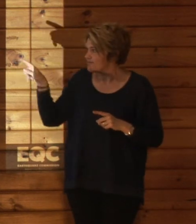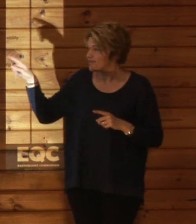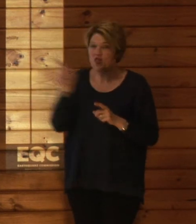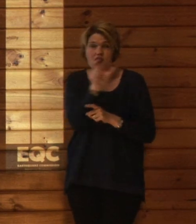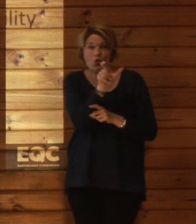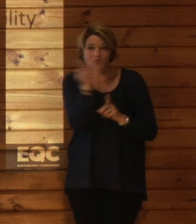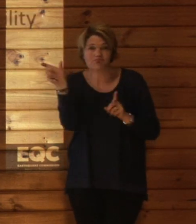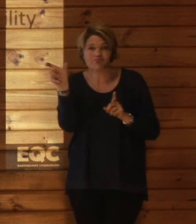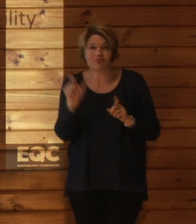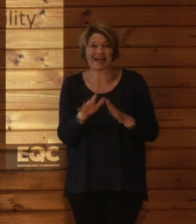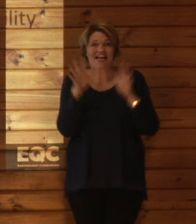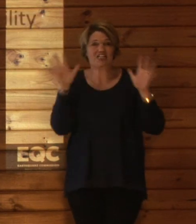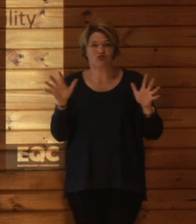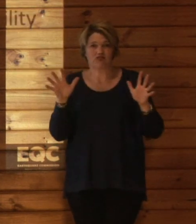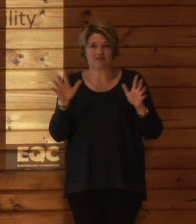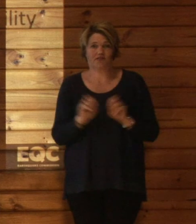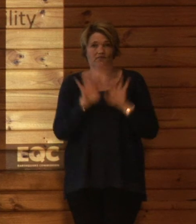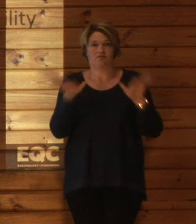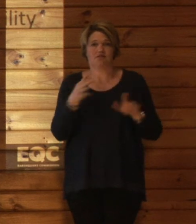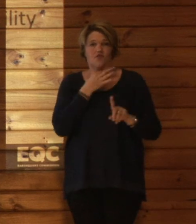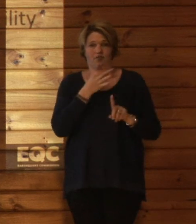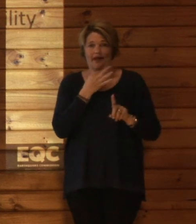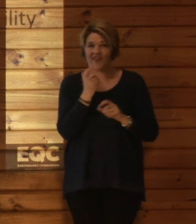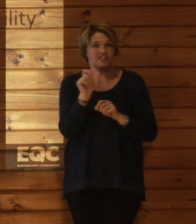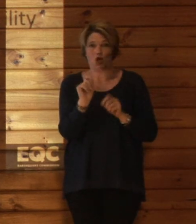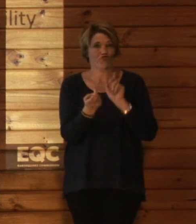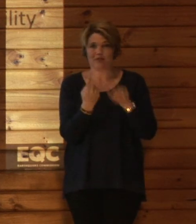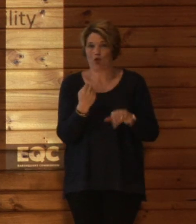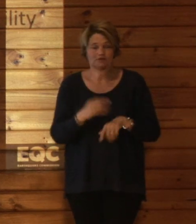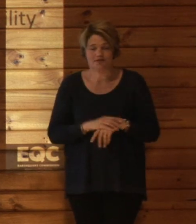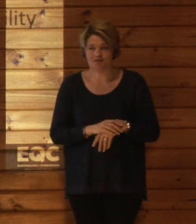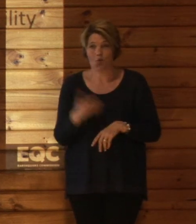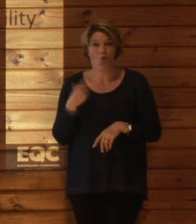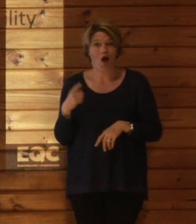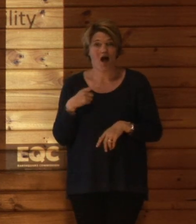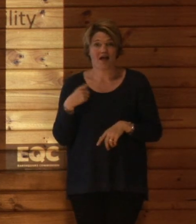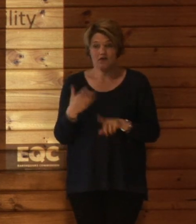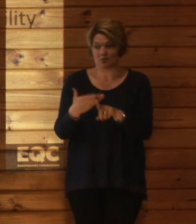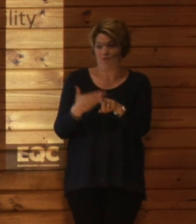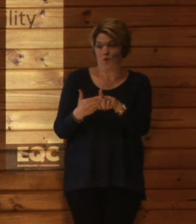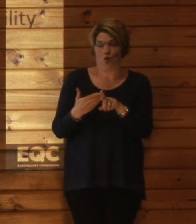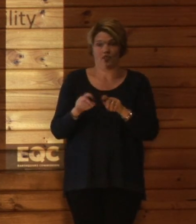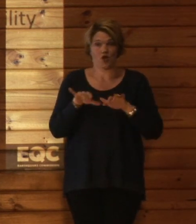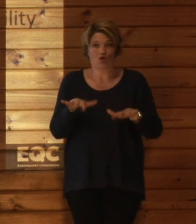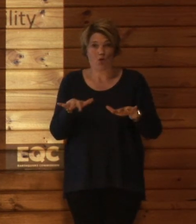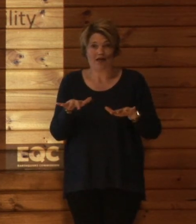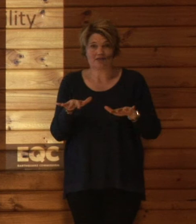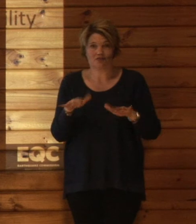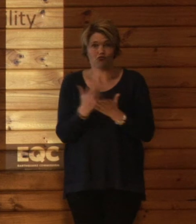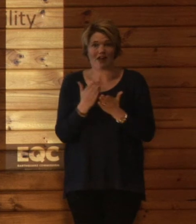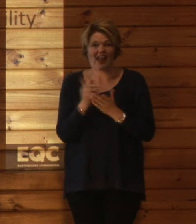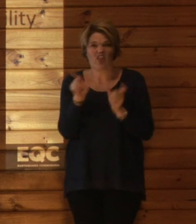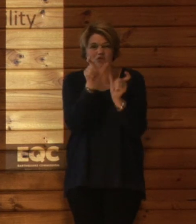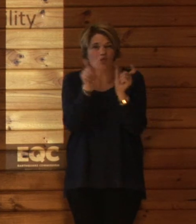The reason's obvious, it's because before these earthquakes, increased liquefaction vulnerability wasn't even a thing. EQC's had to invent